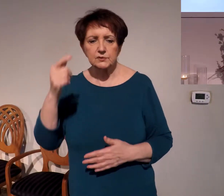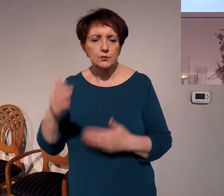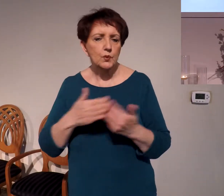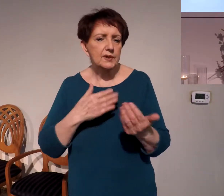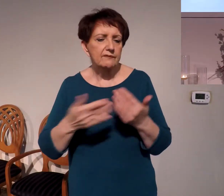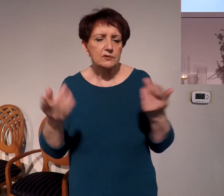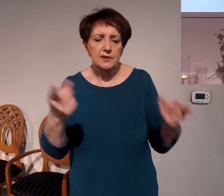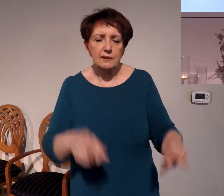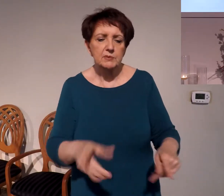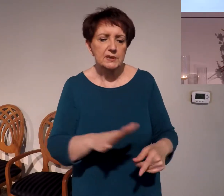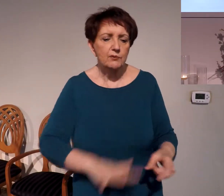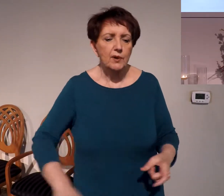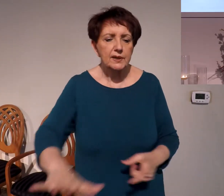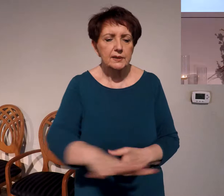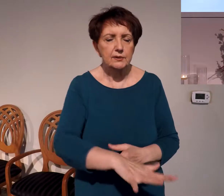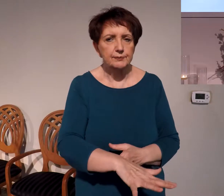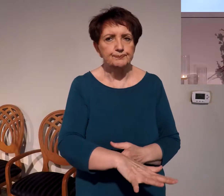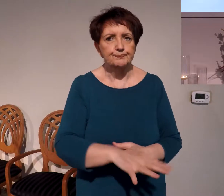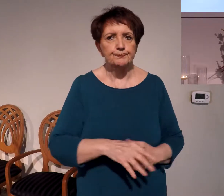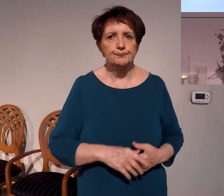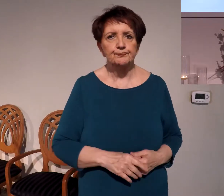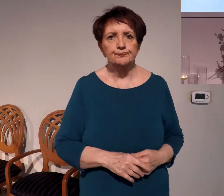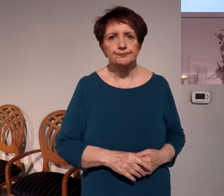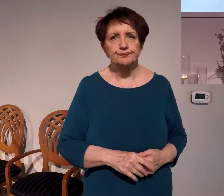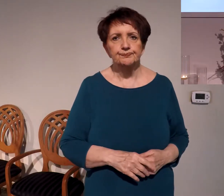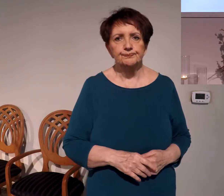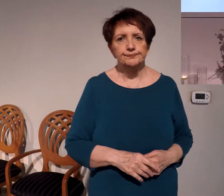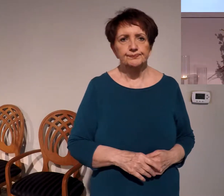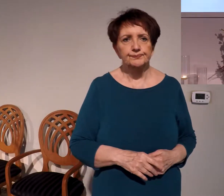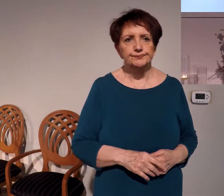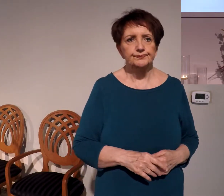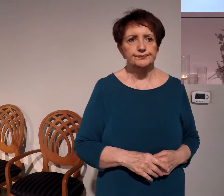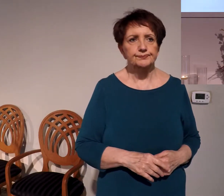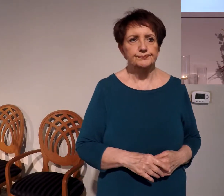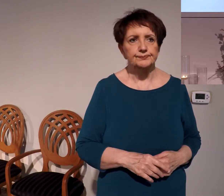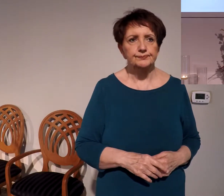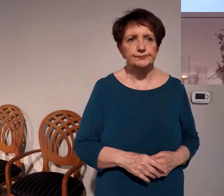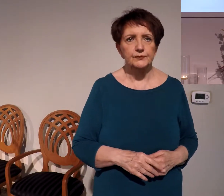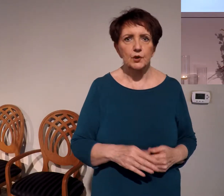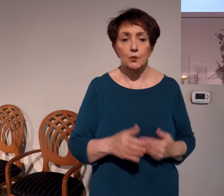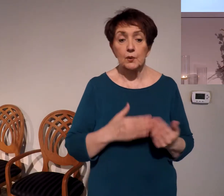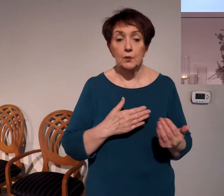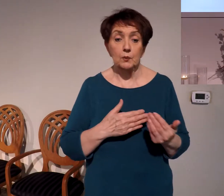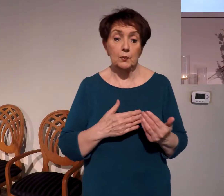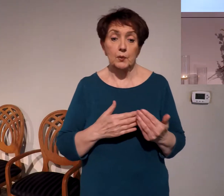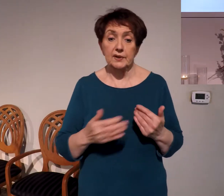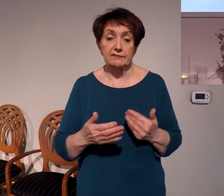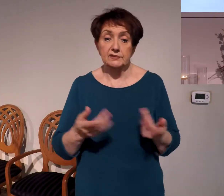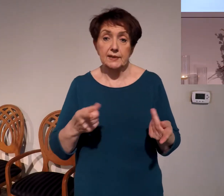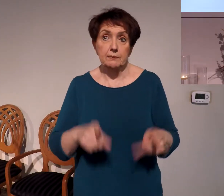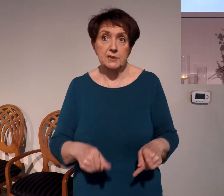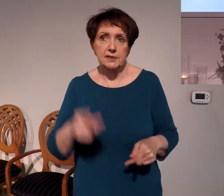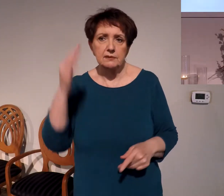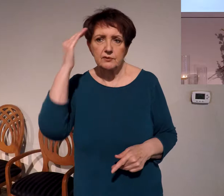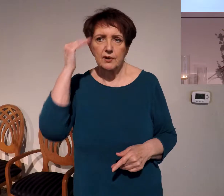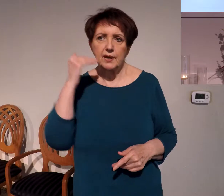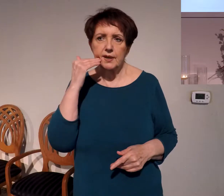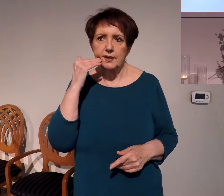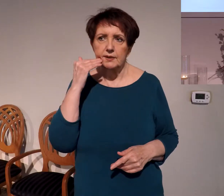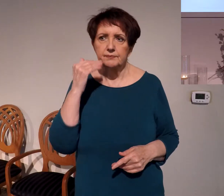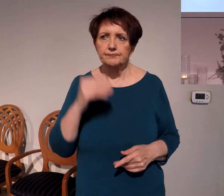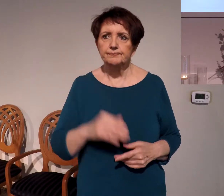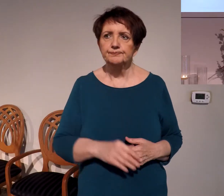front of you, to what's happening around you, to what's going on in your head, right? It gets you off